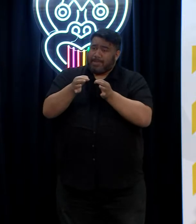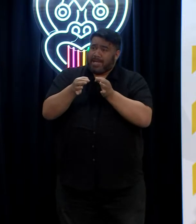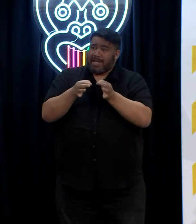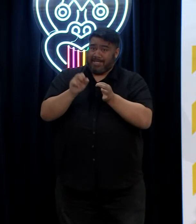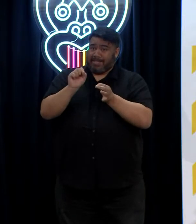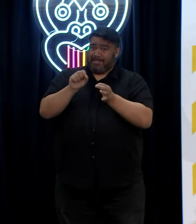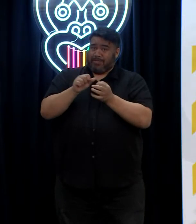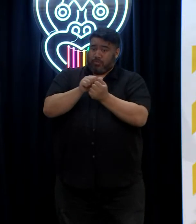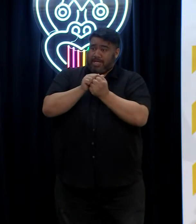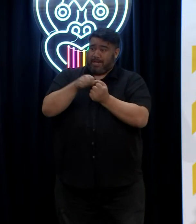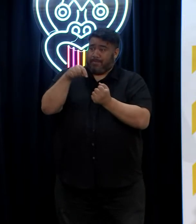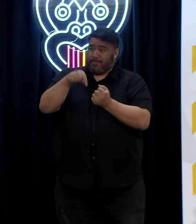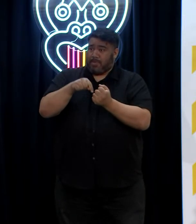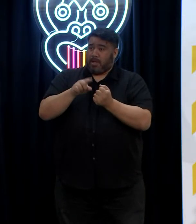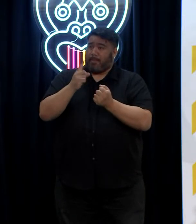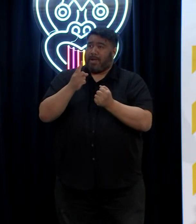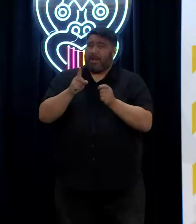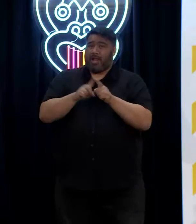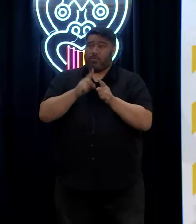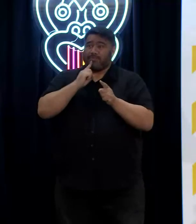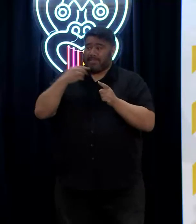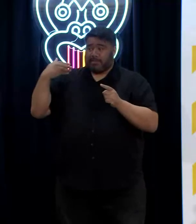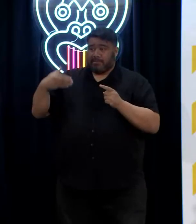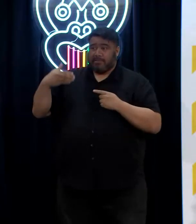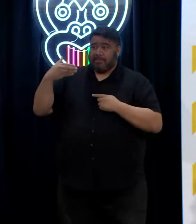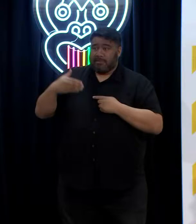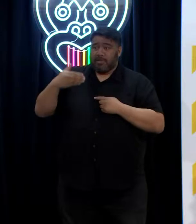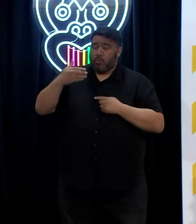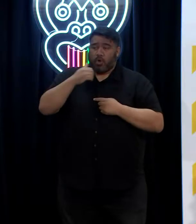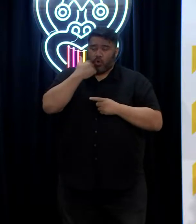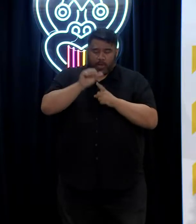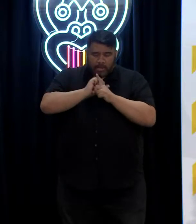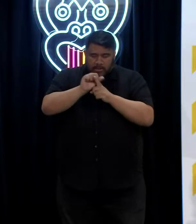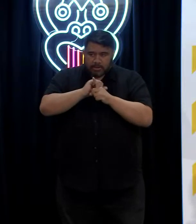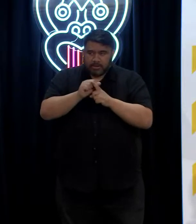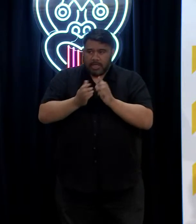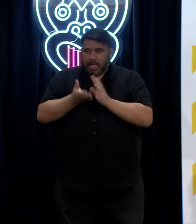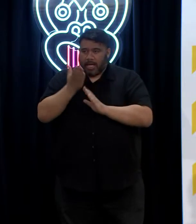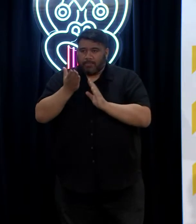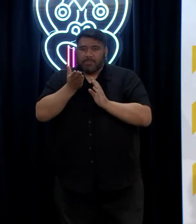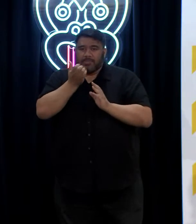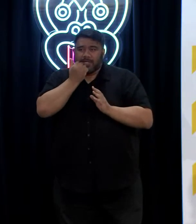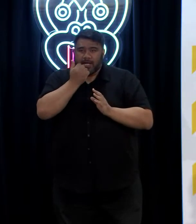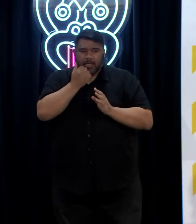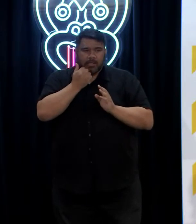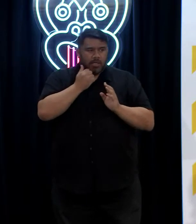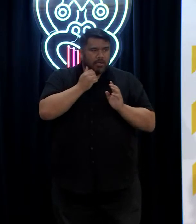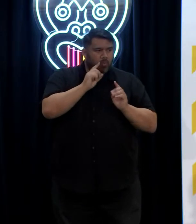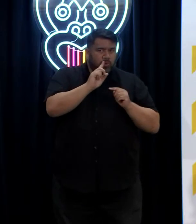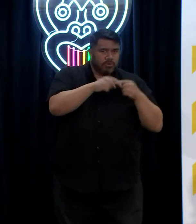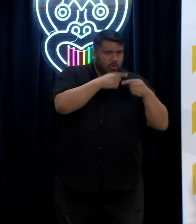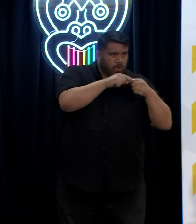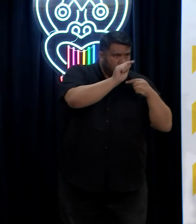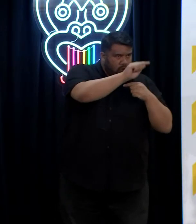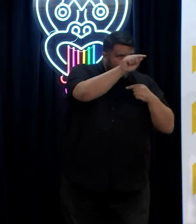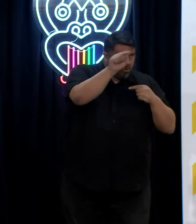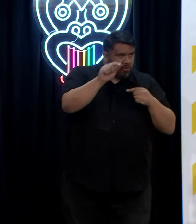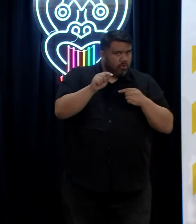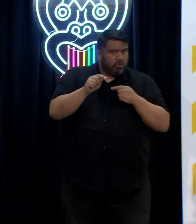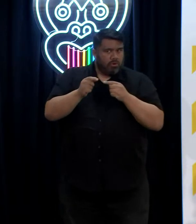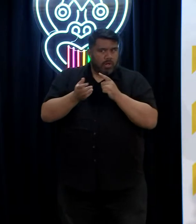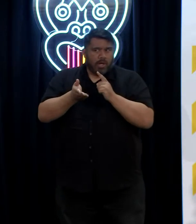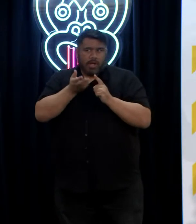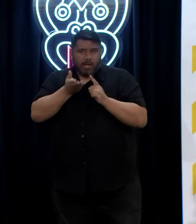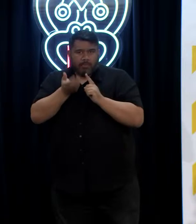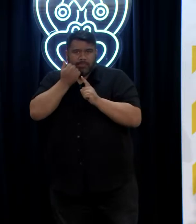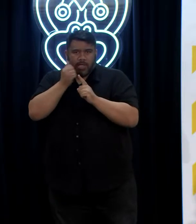been suggested in the last week or two, we continue to update and look at that in light of vaccination programs in particular. And you would